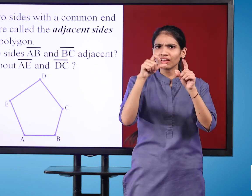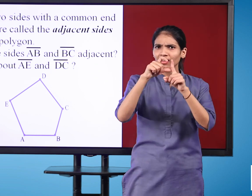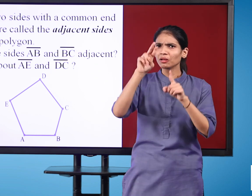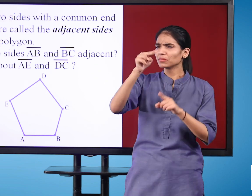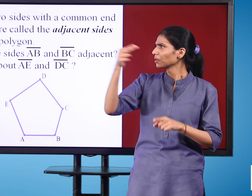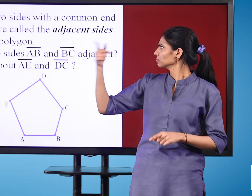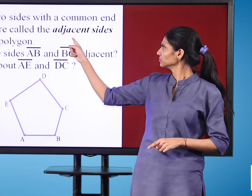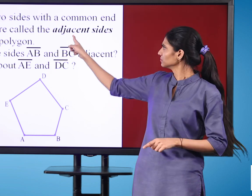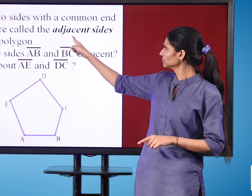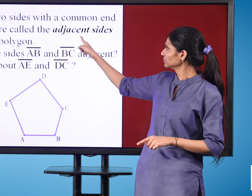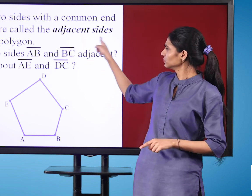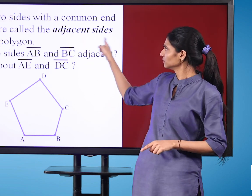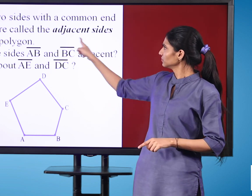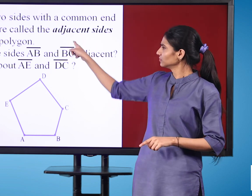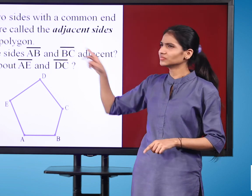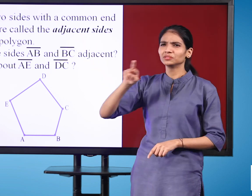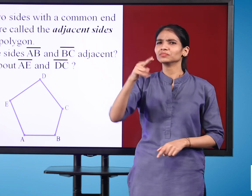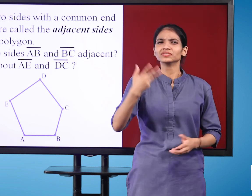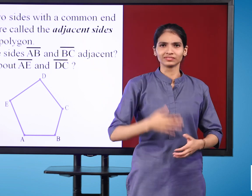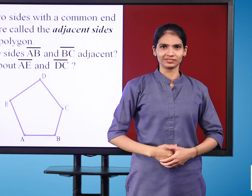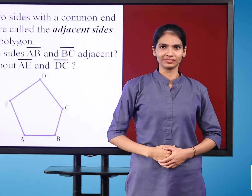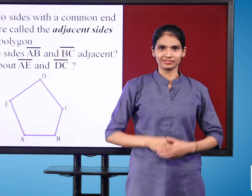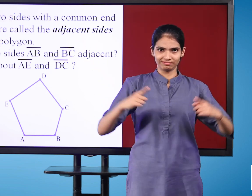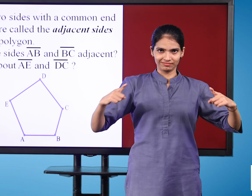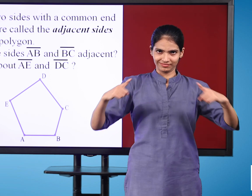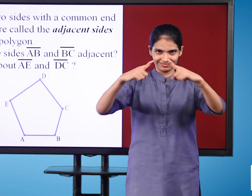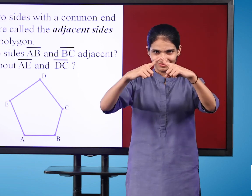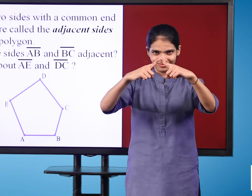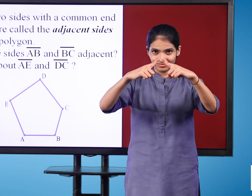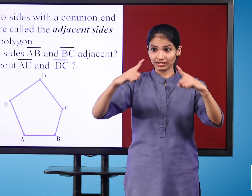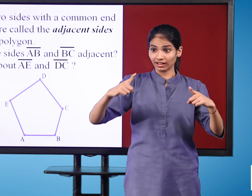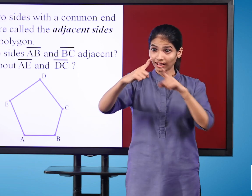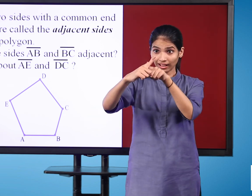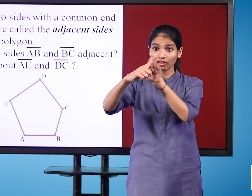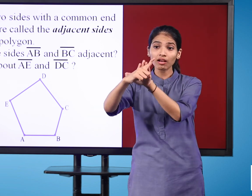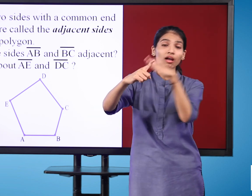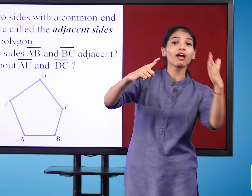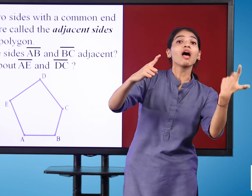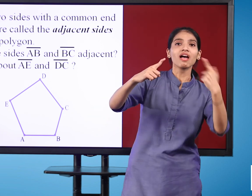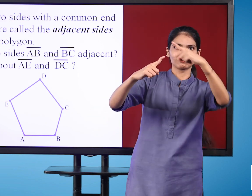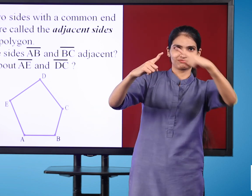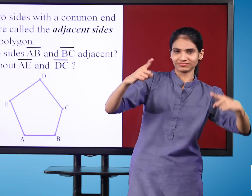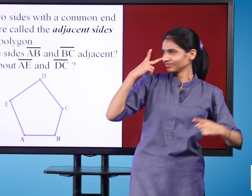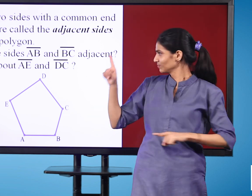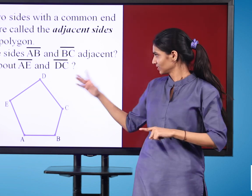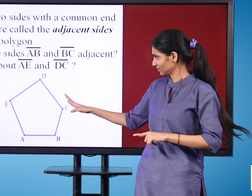Any two sides with a common endpoint are called the adjacent sides of the polygon.